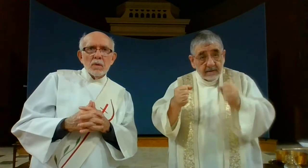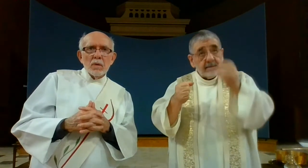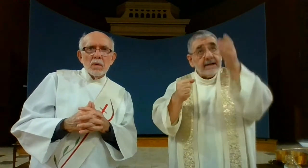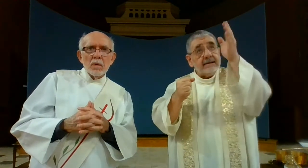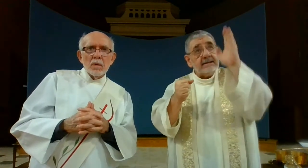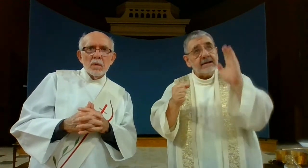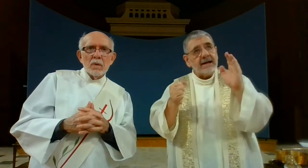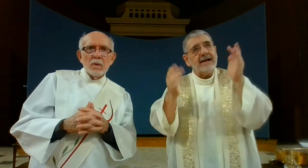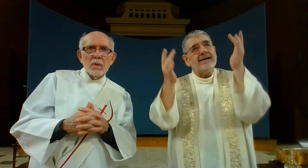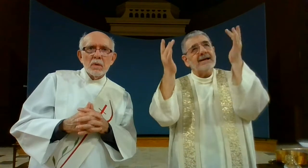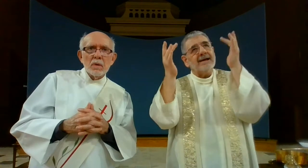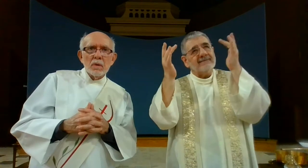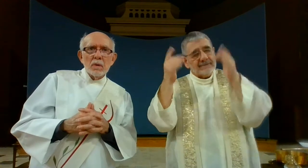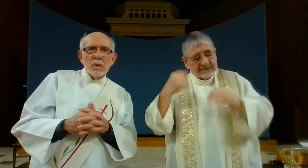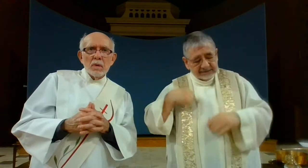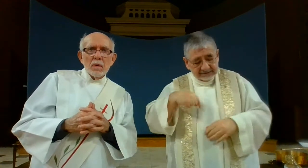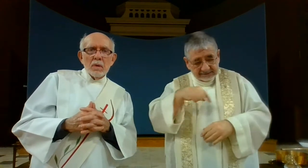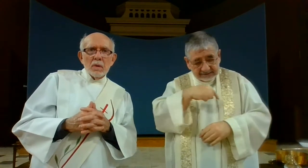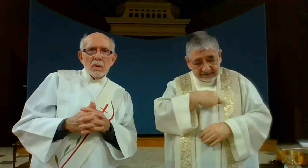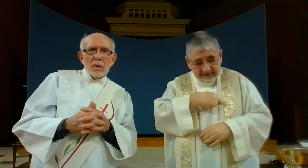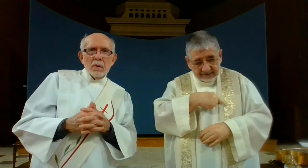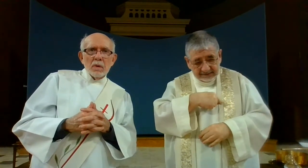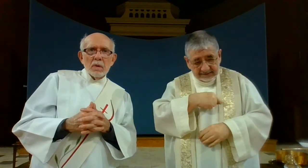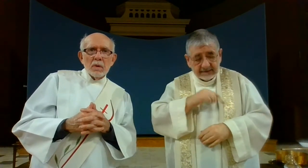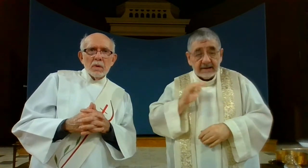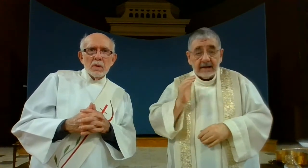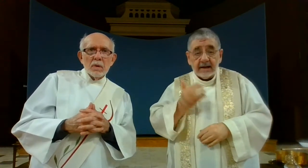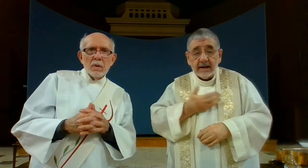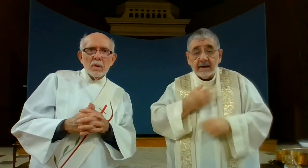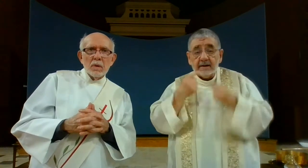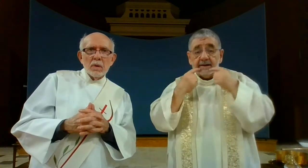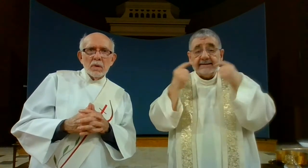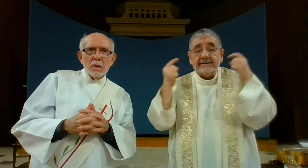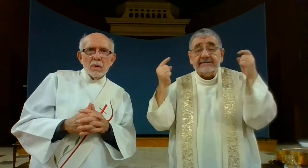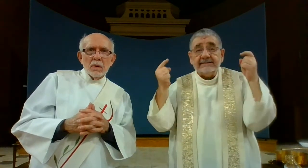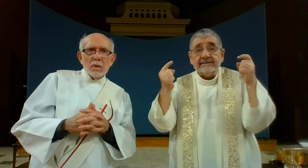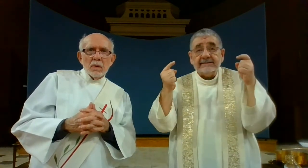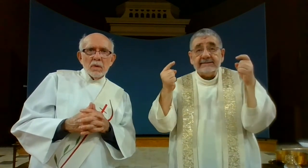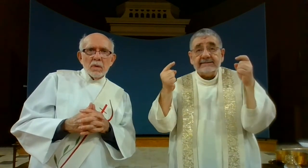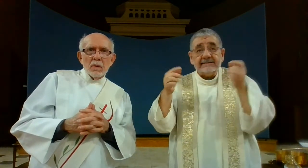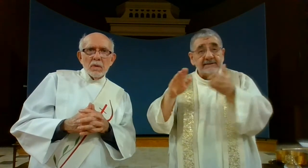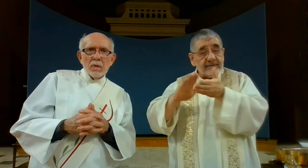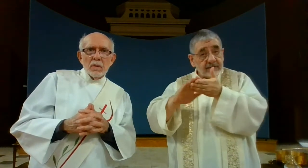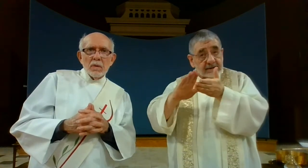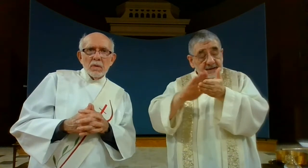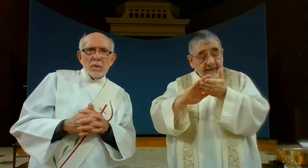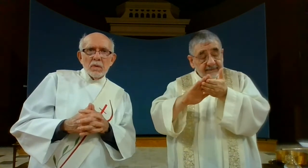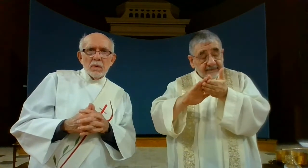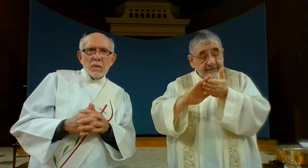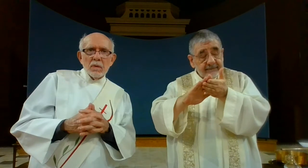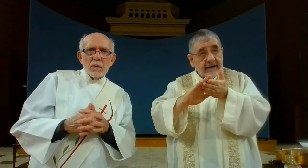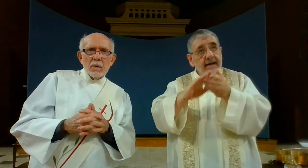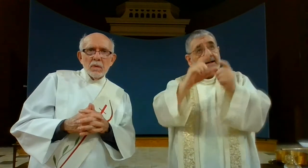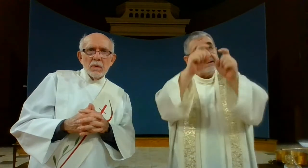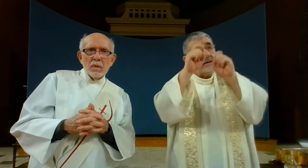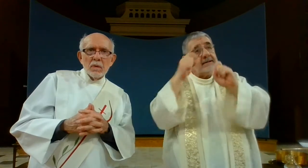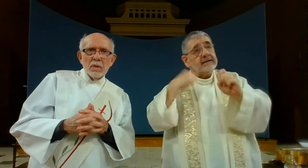May Almighty God have mercy on us, forgive us our sins, and grant